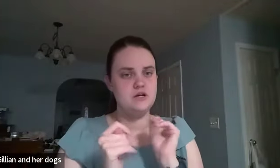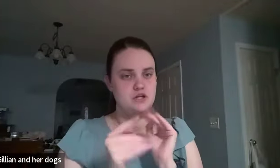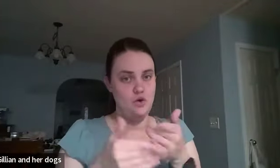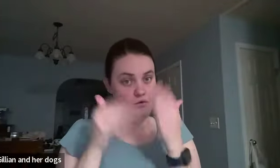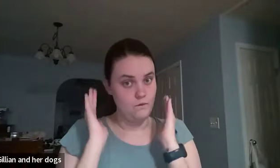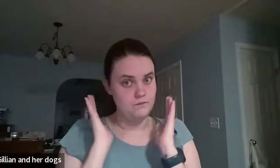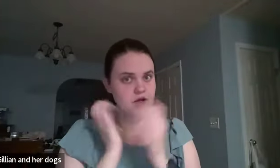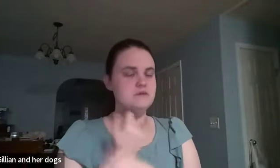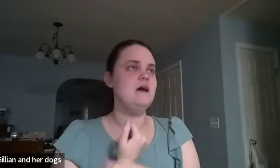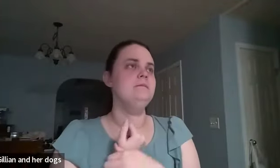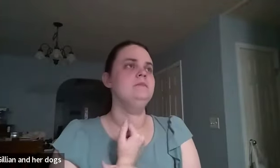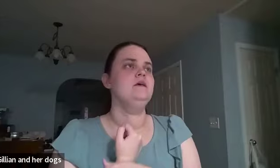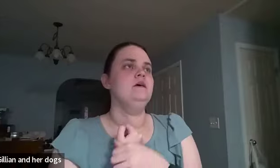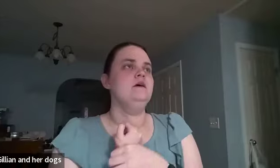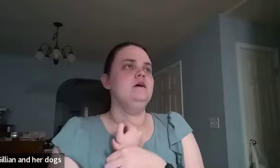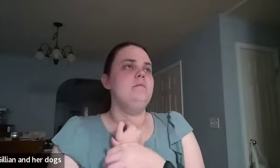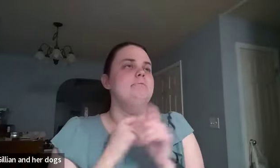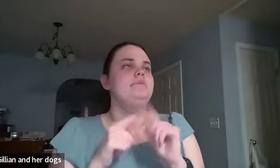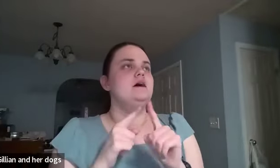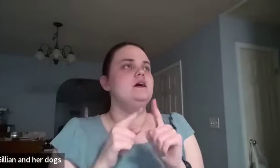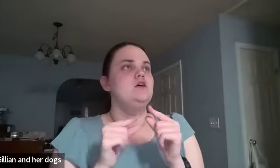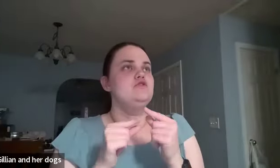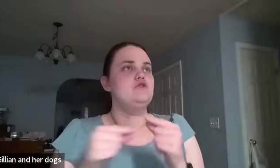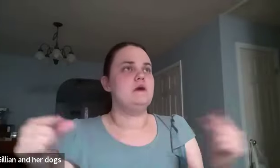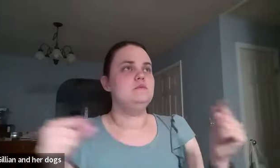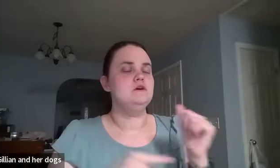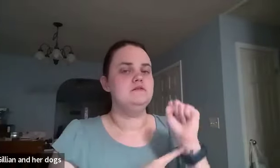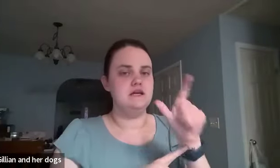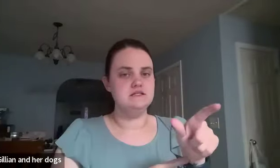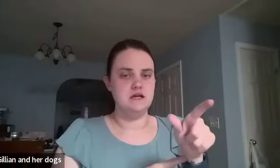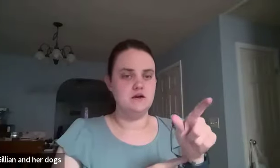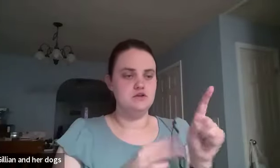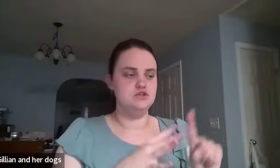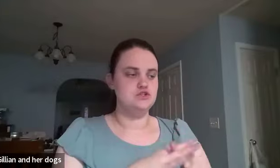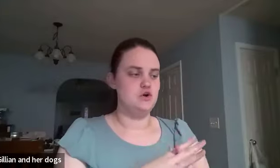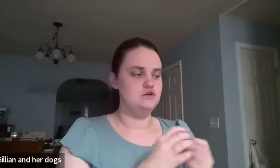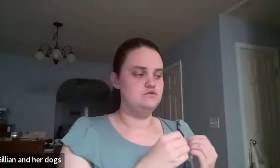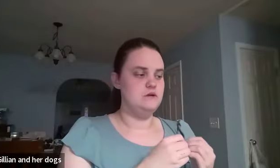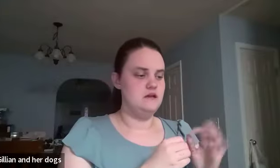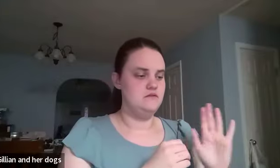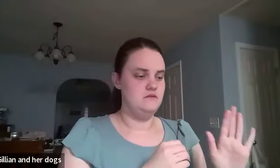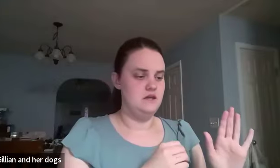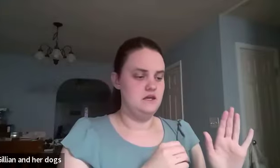not trying to overwhelm y'all with that. But the grammar of ASL starts with